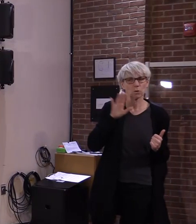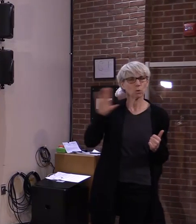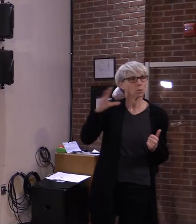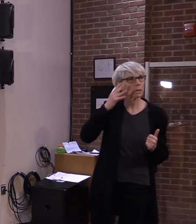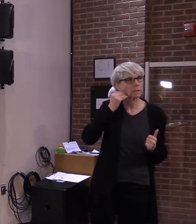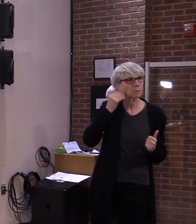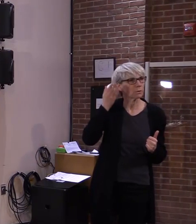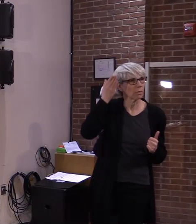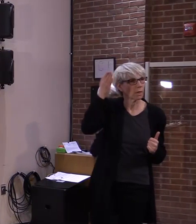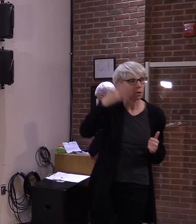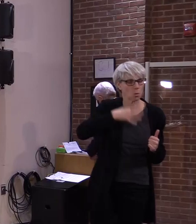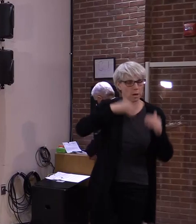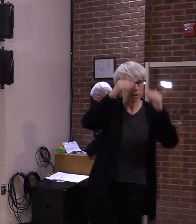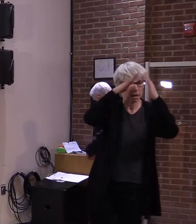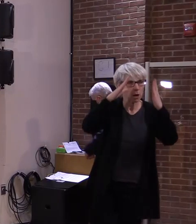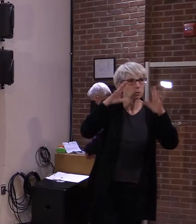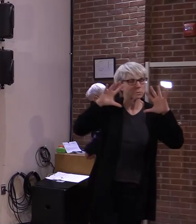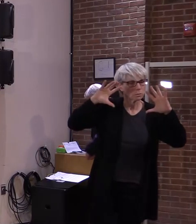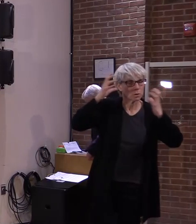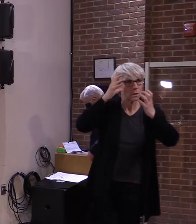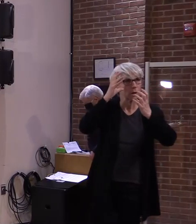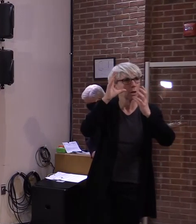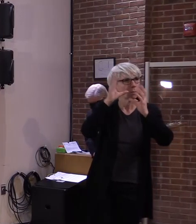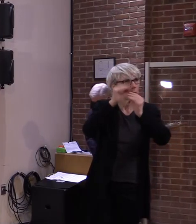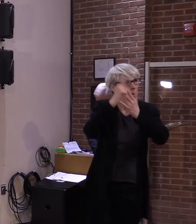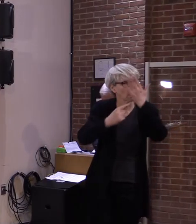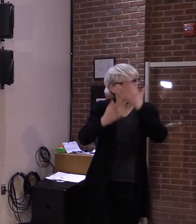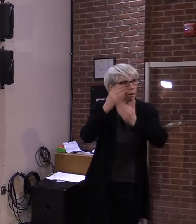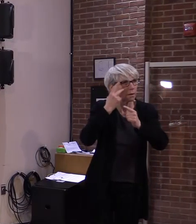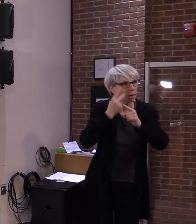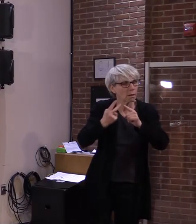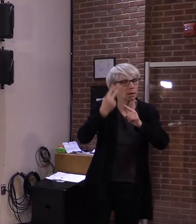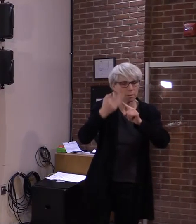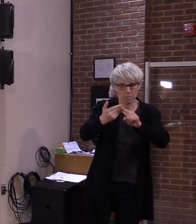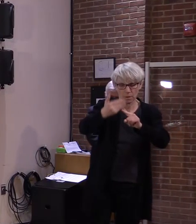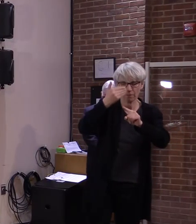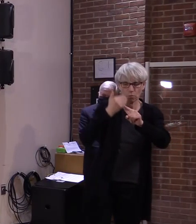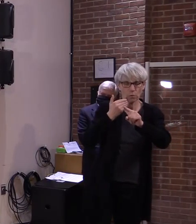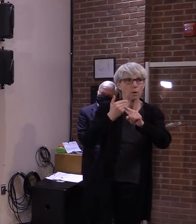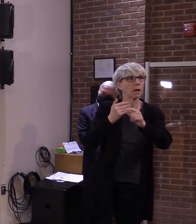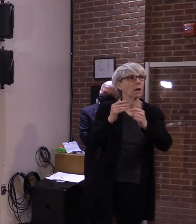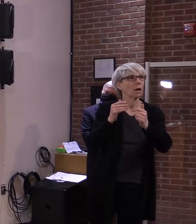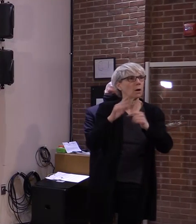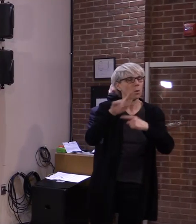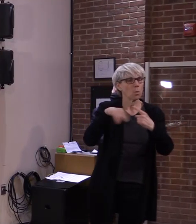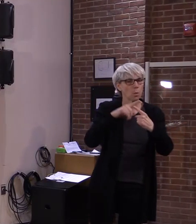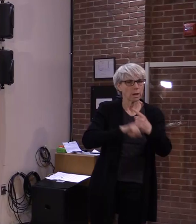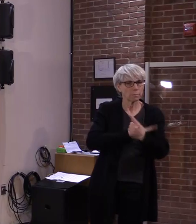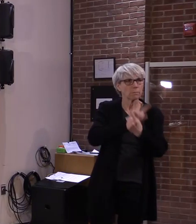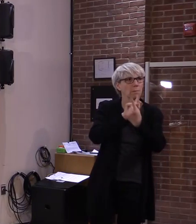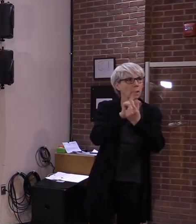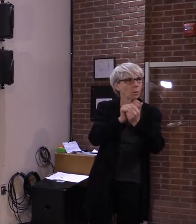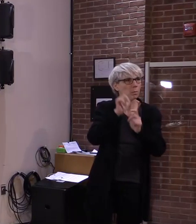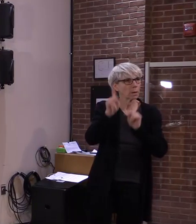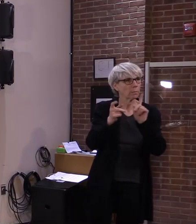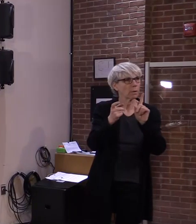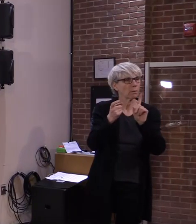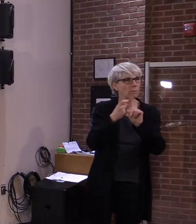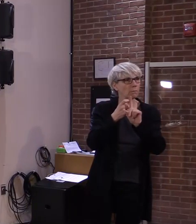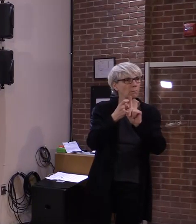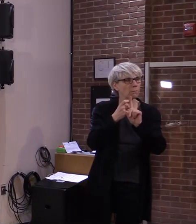those meetings each week compare under the Biden administration to those that you might have had with Vice